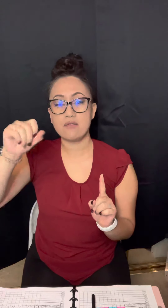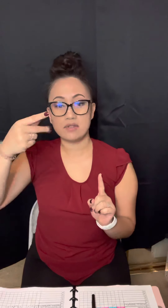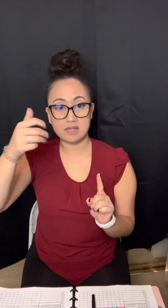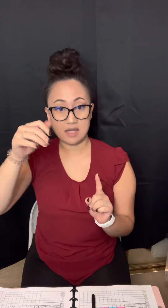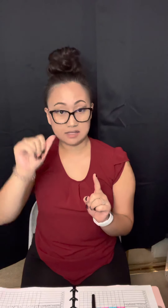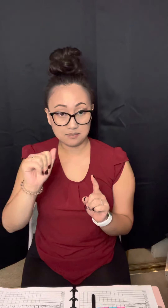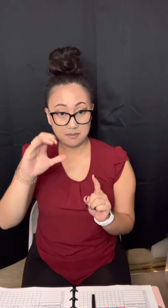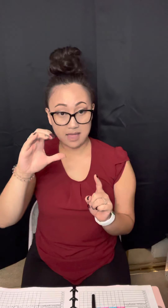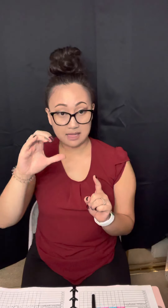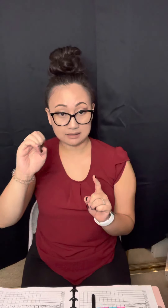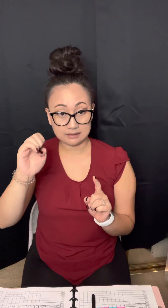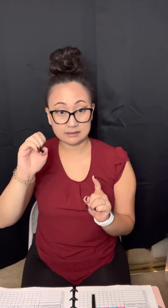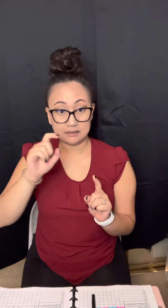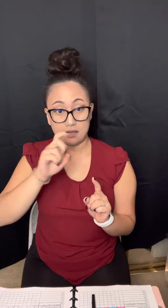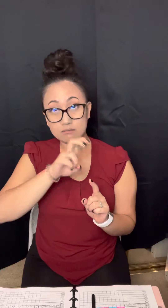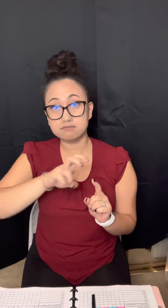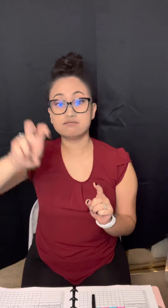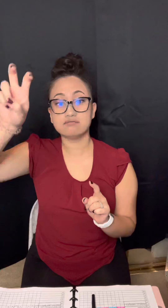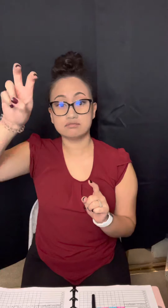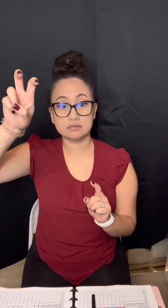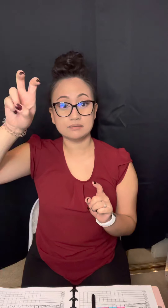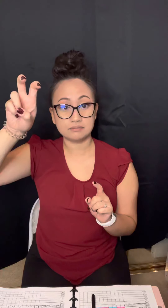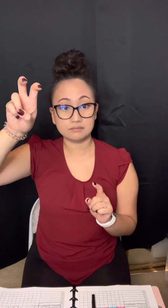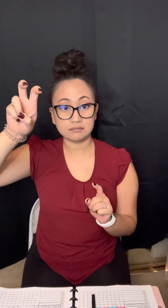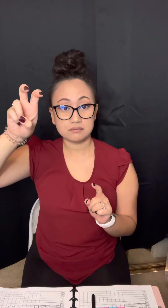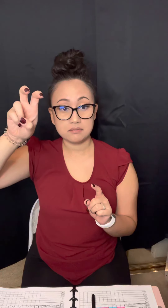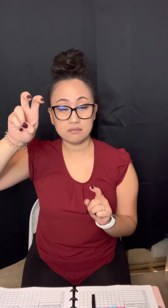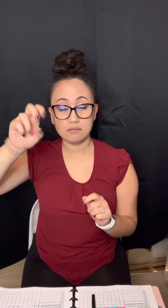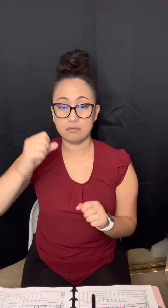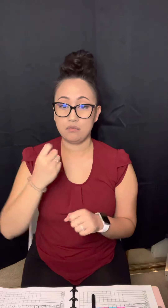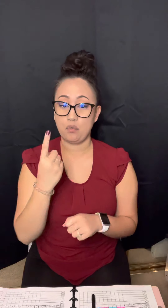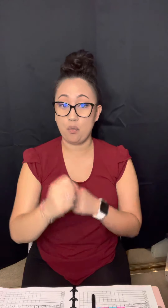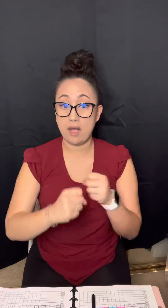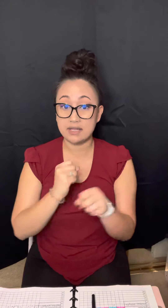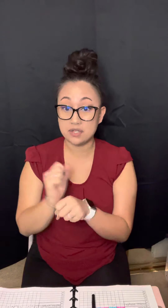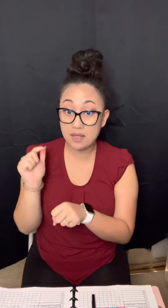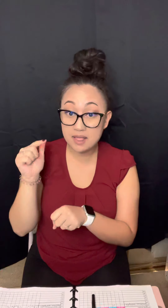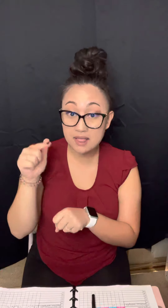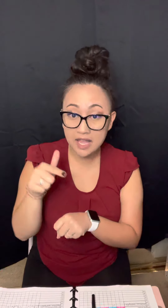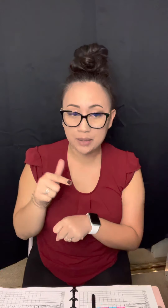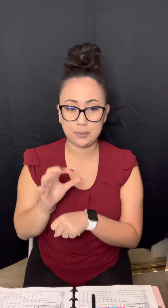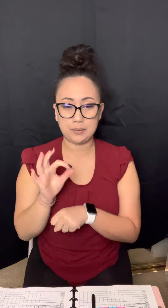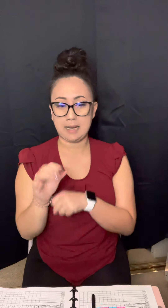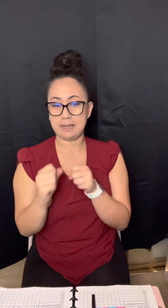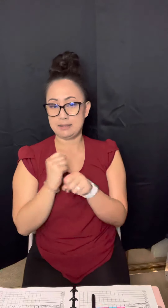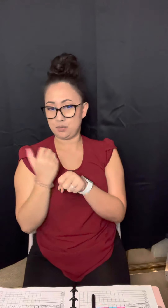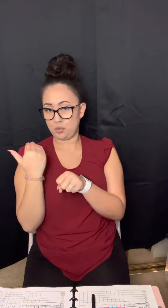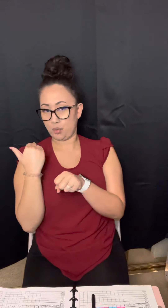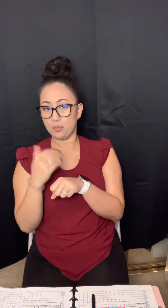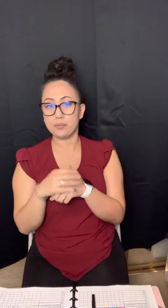59 years ago, in February 1962, John